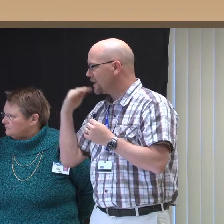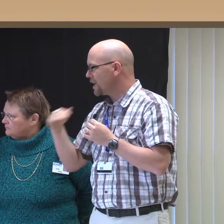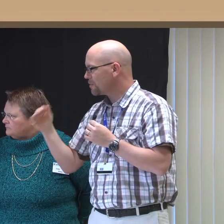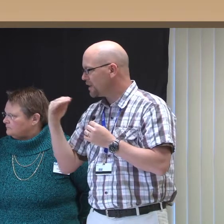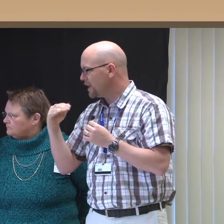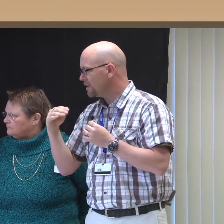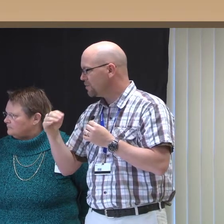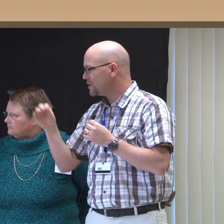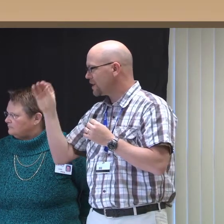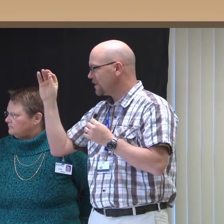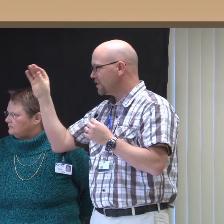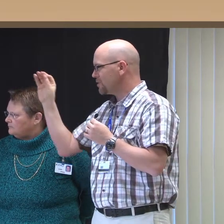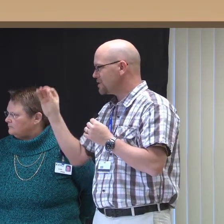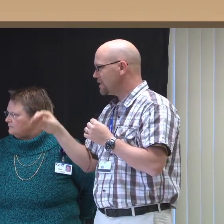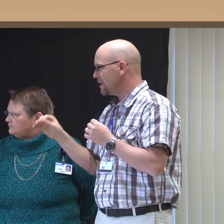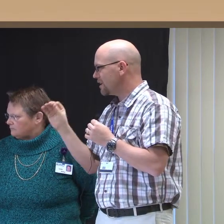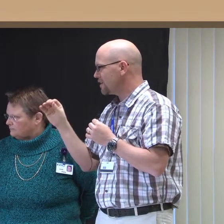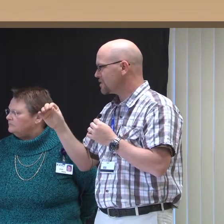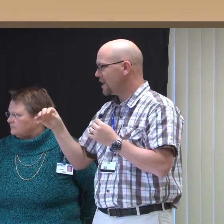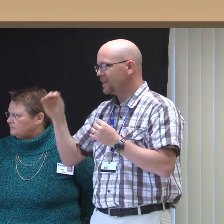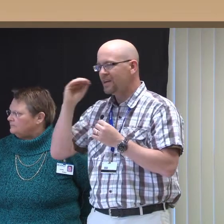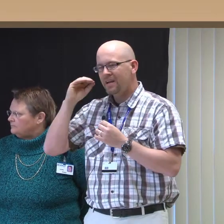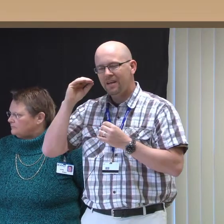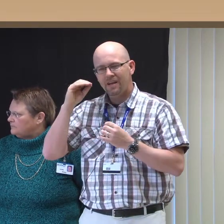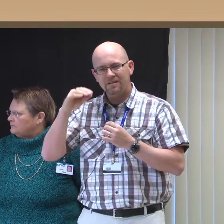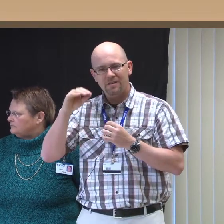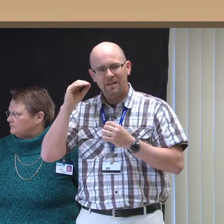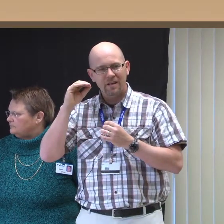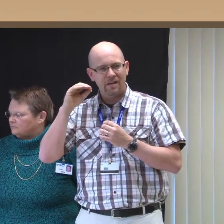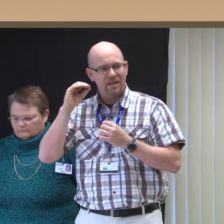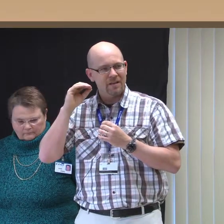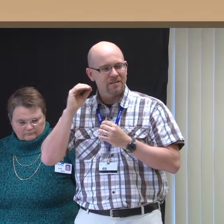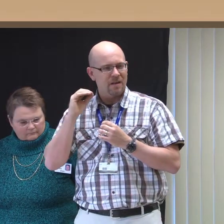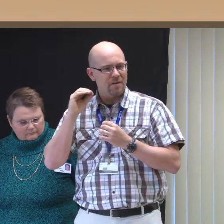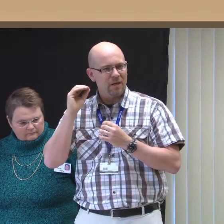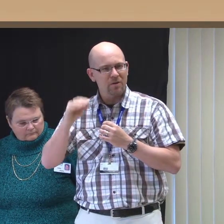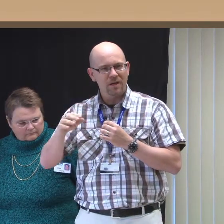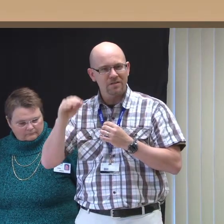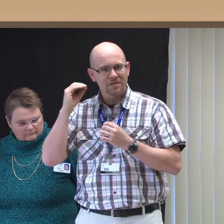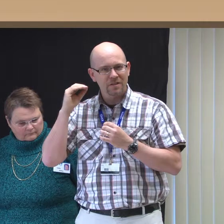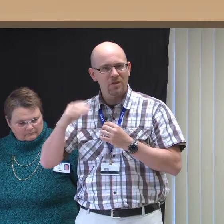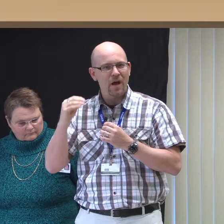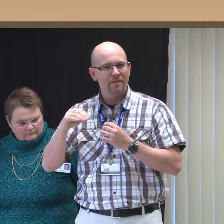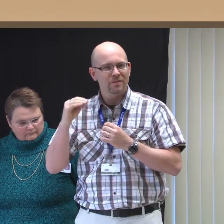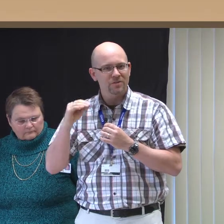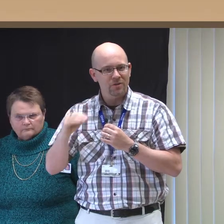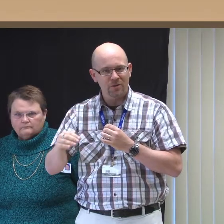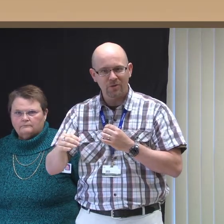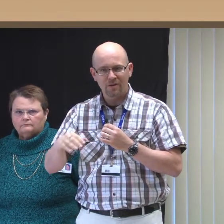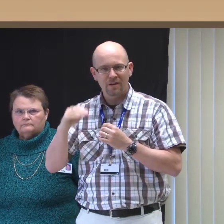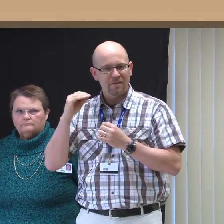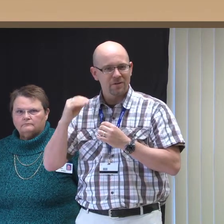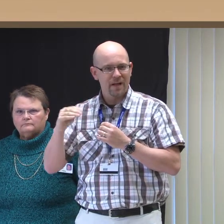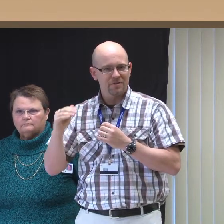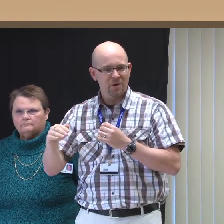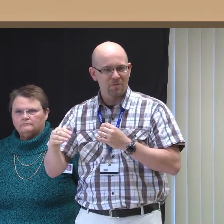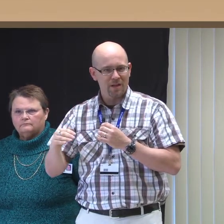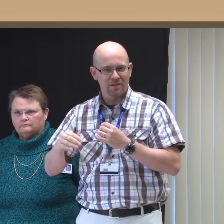that care plan, which I think you'll see on another slide is, is, um, interventions that you have to do for that stroke patient.